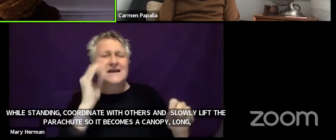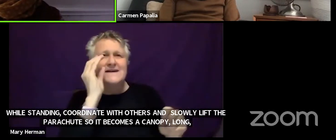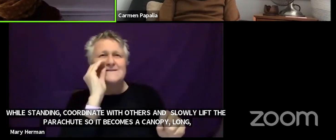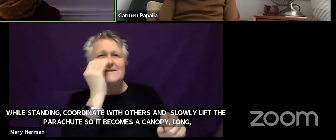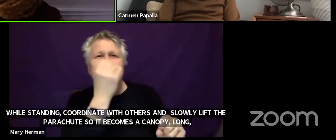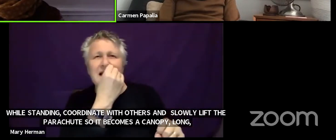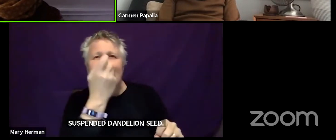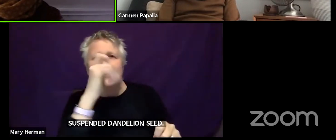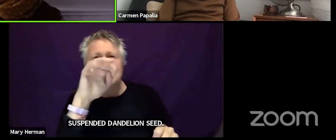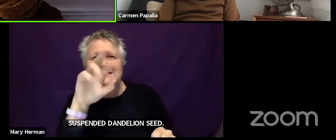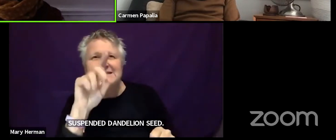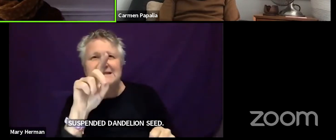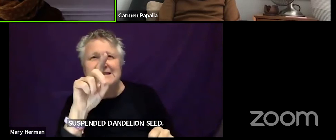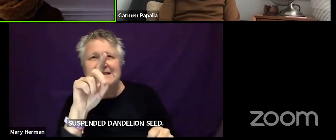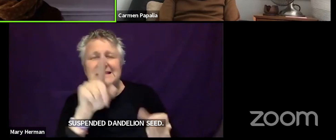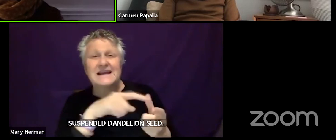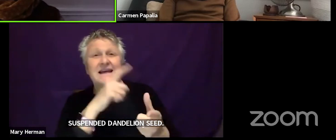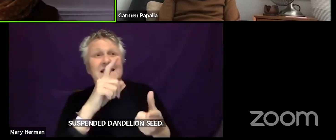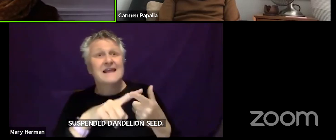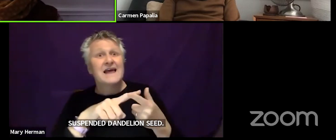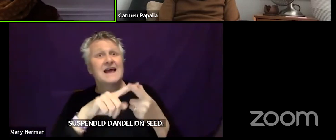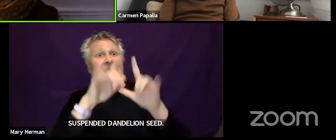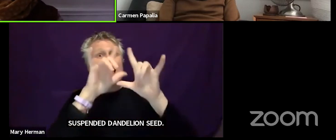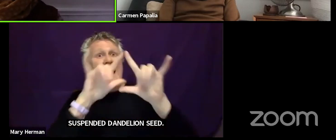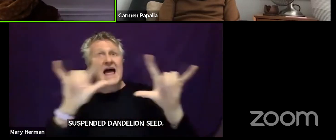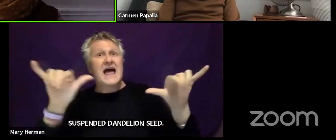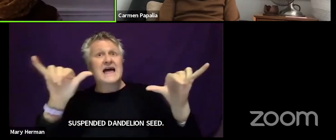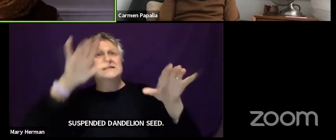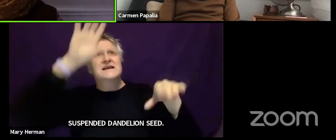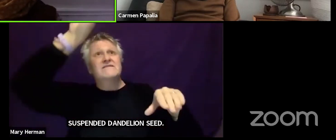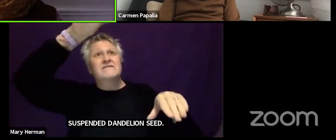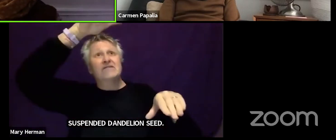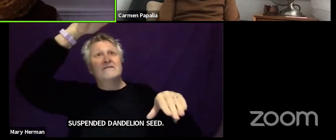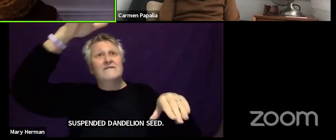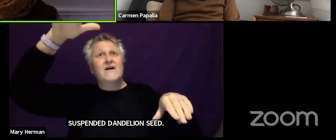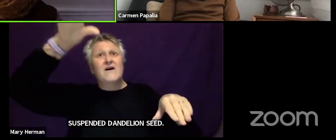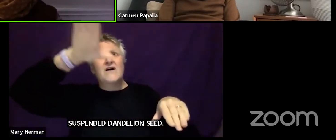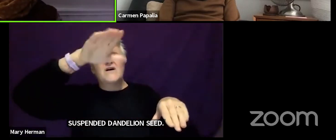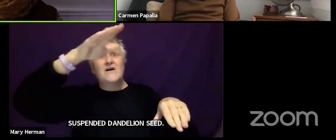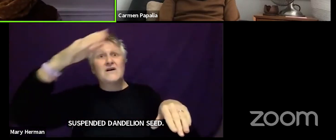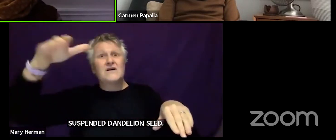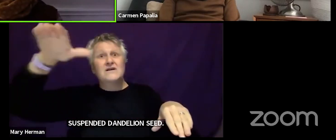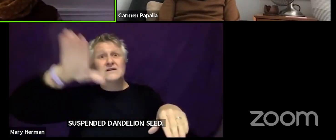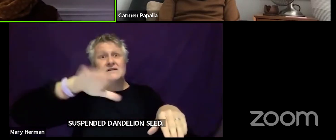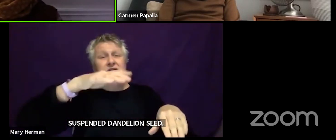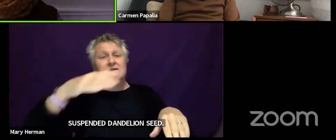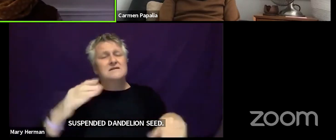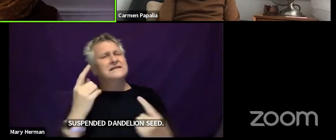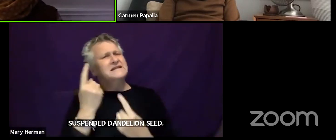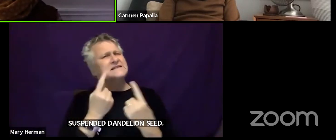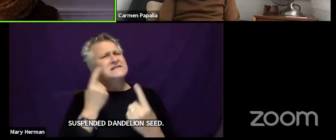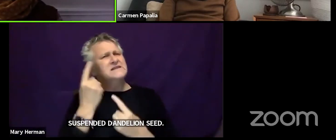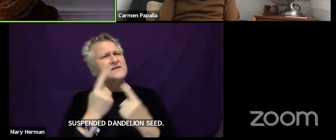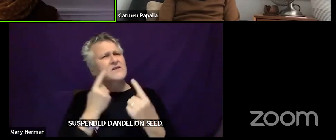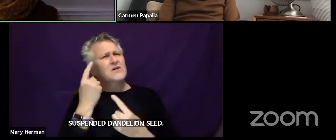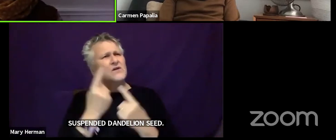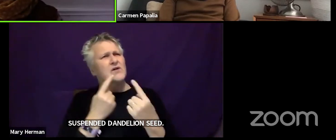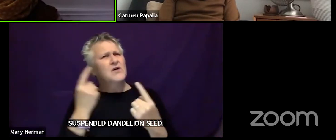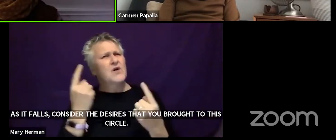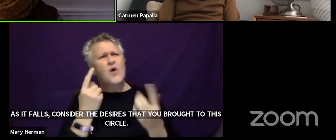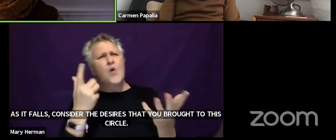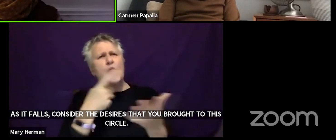As it falls, consider the desires that you brought to this circle. Then,